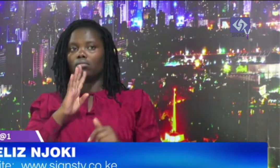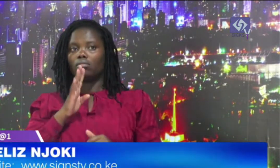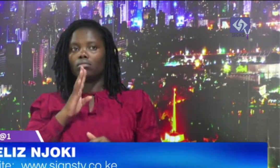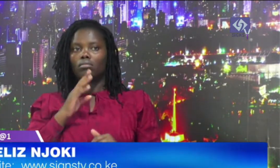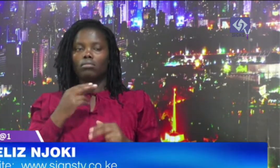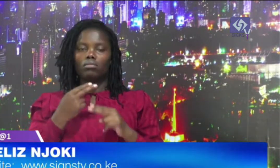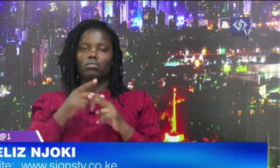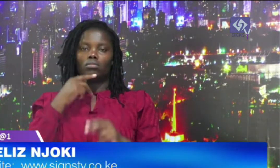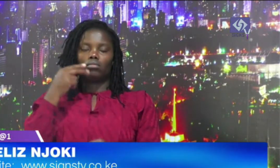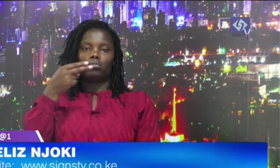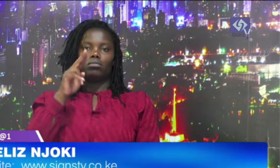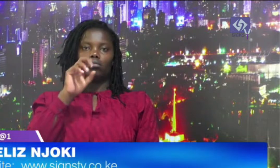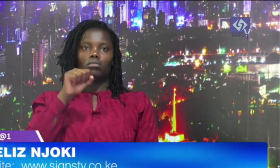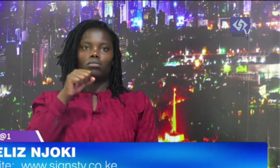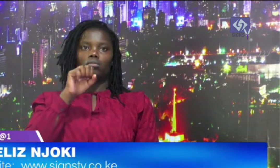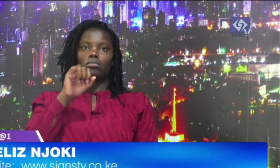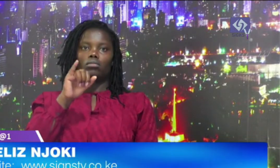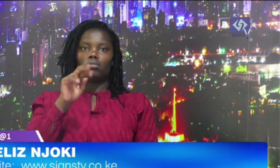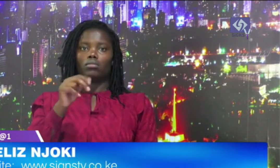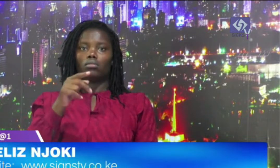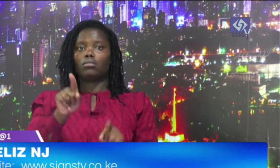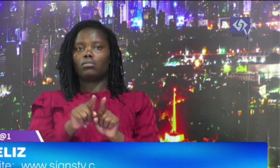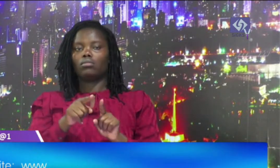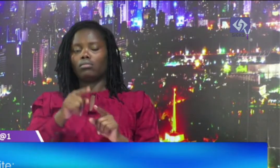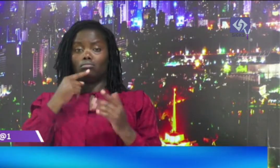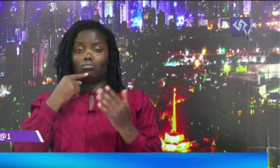issued by State House spokesperson Hussein Mohammed,